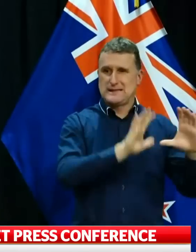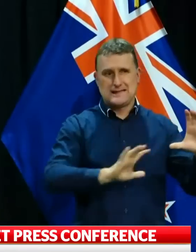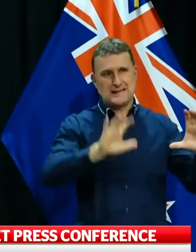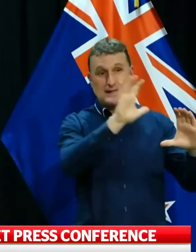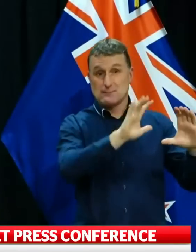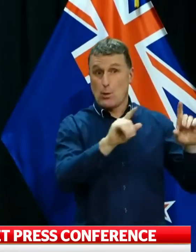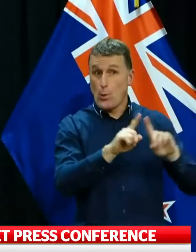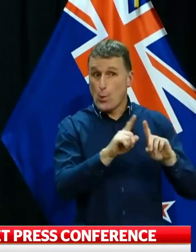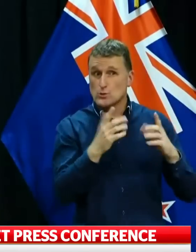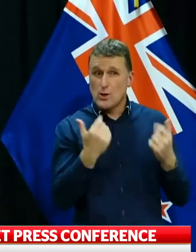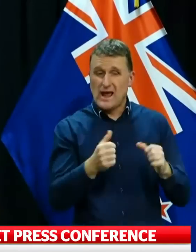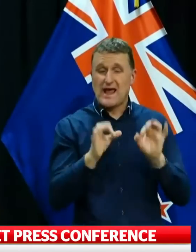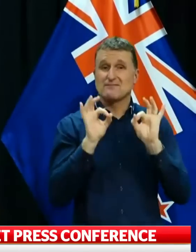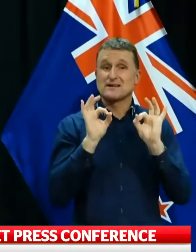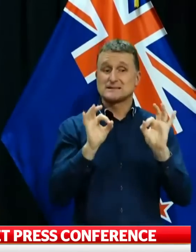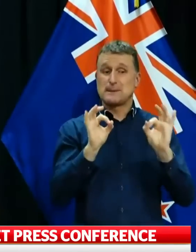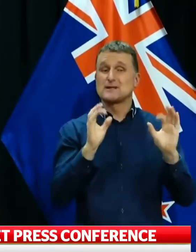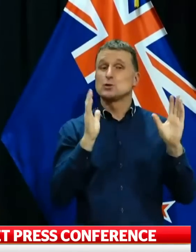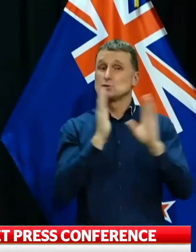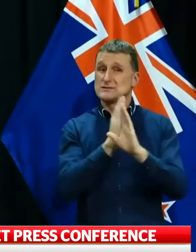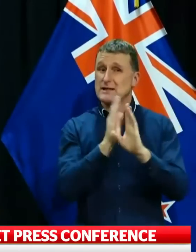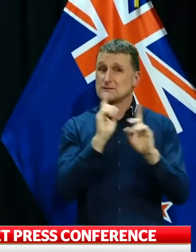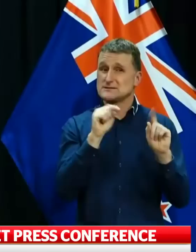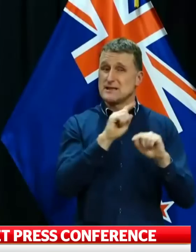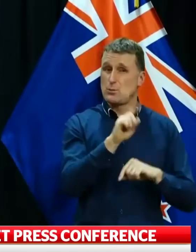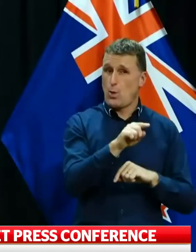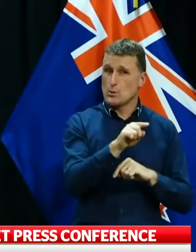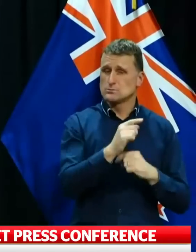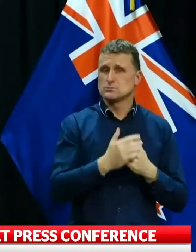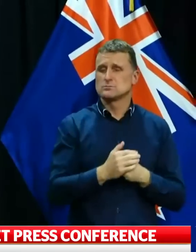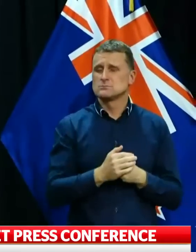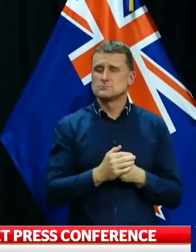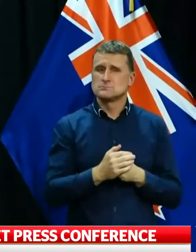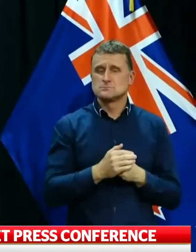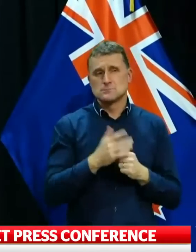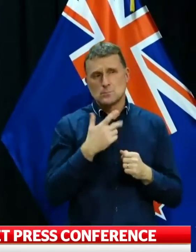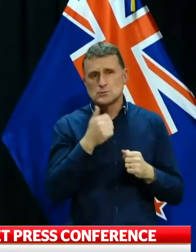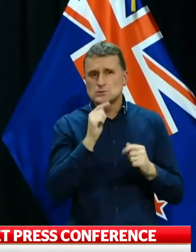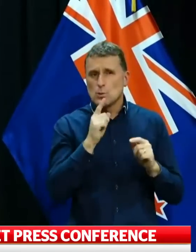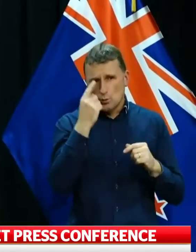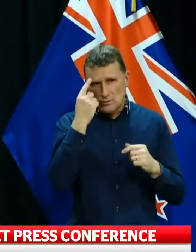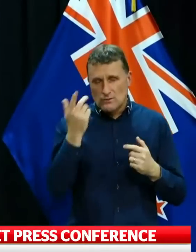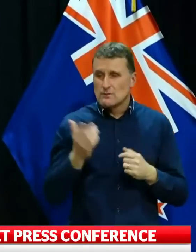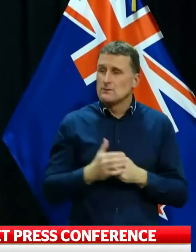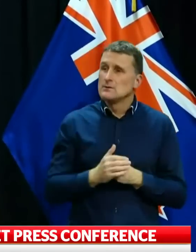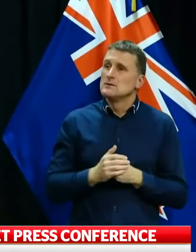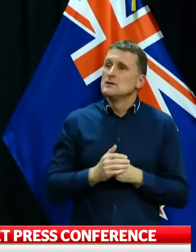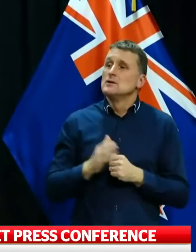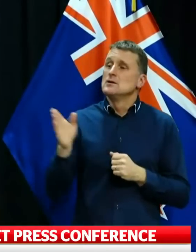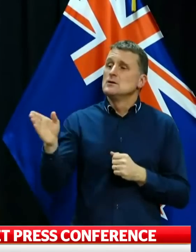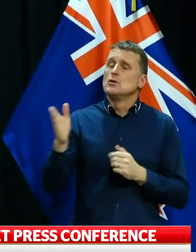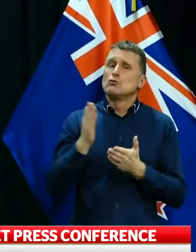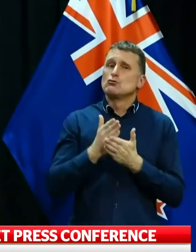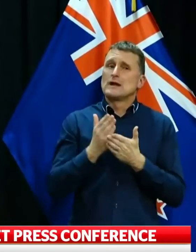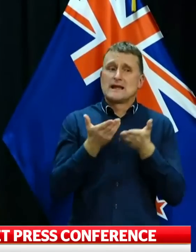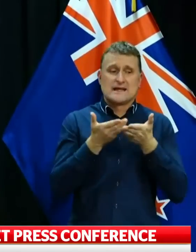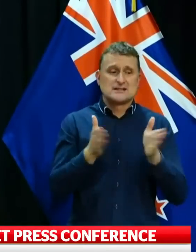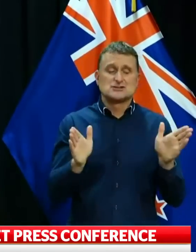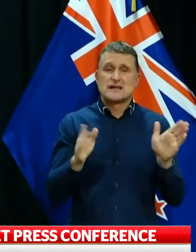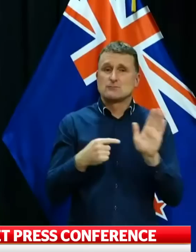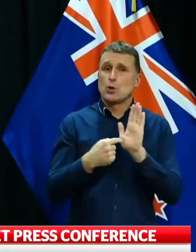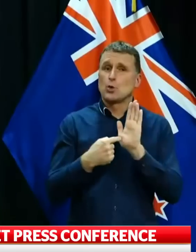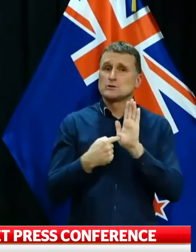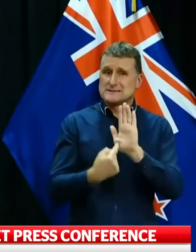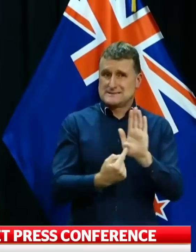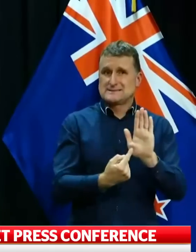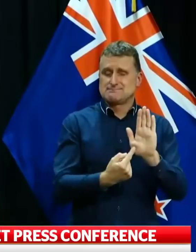secrecy shrouding this project? Yeah. So I'll just make a general statement. I mean, for New Zealand,